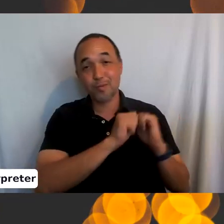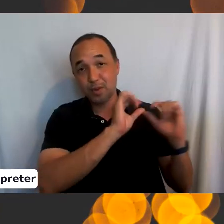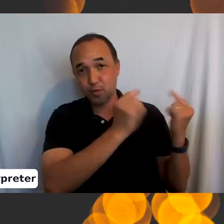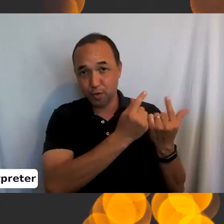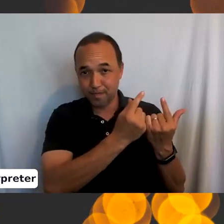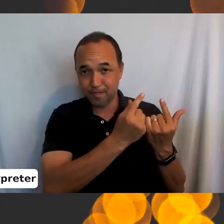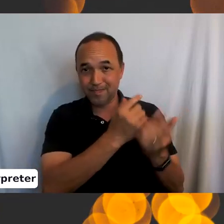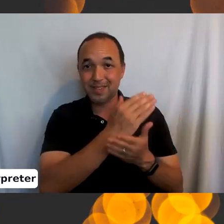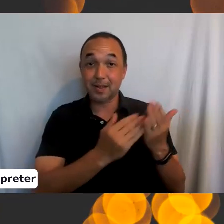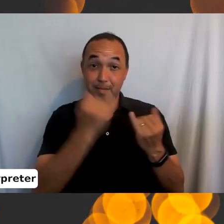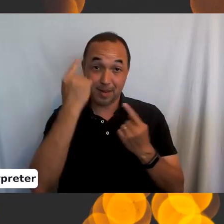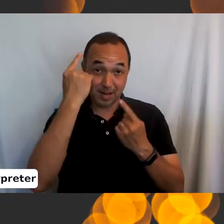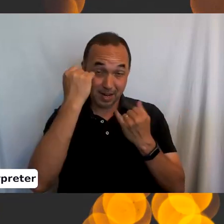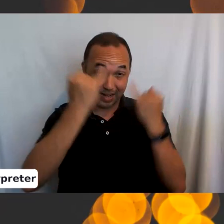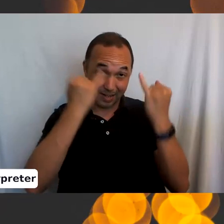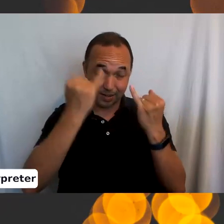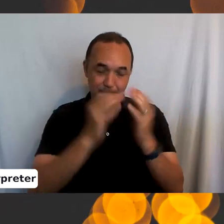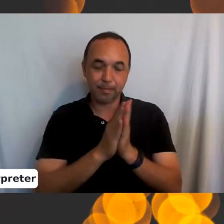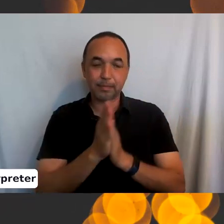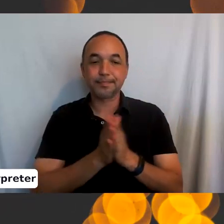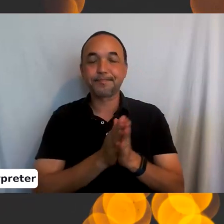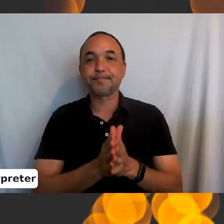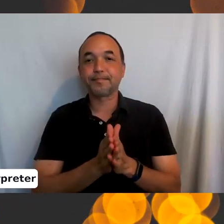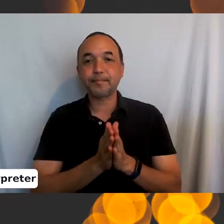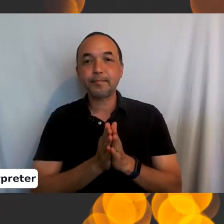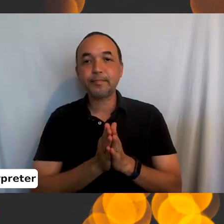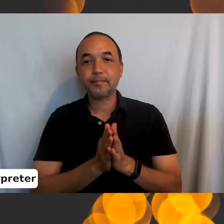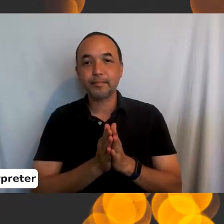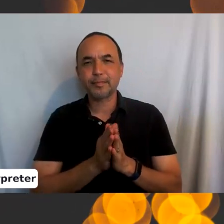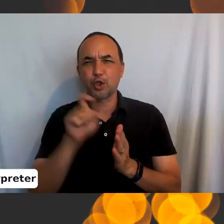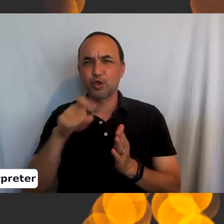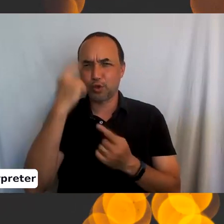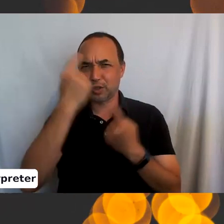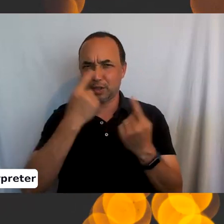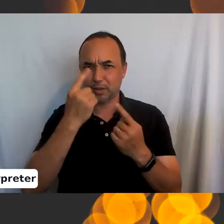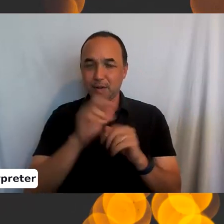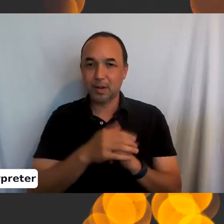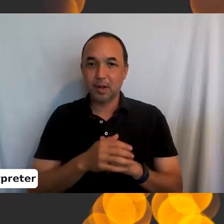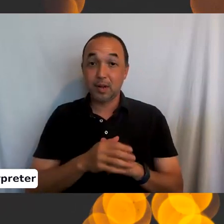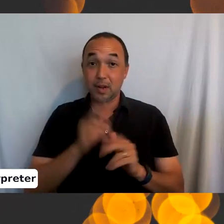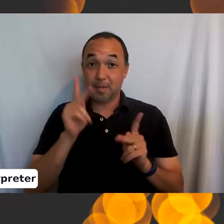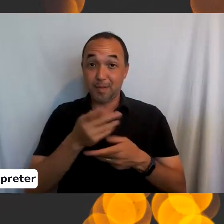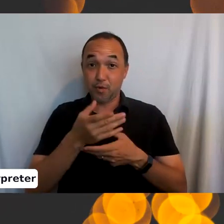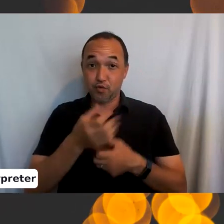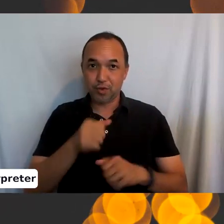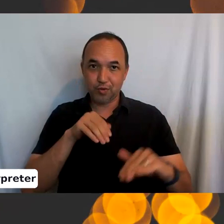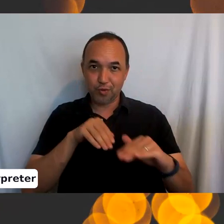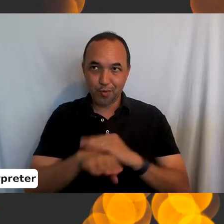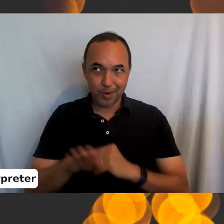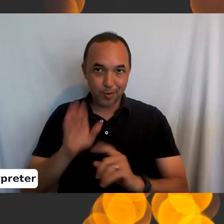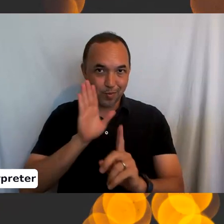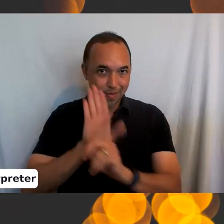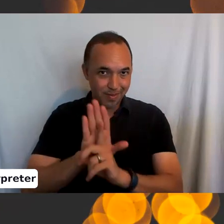I think that this is something people don't talk about a lot, is people are trusting you to walk into their house,